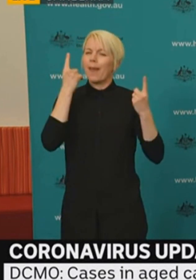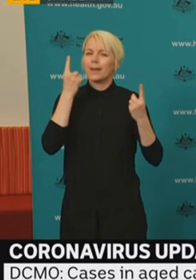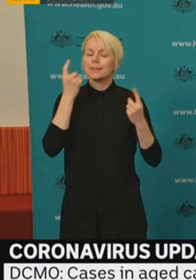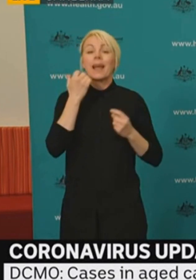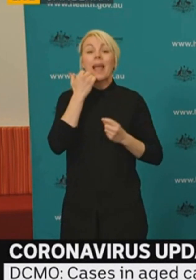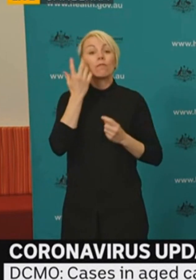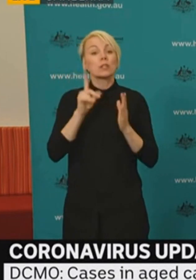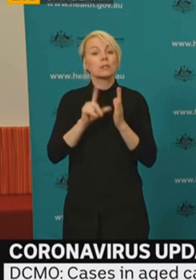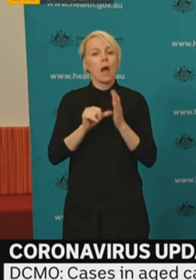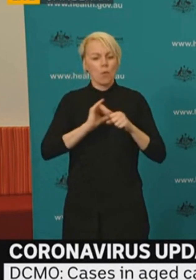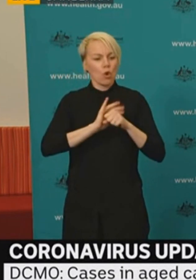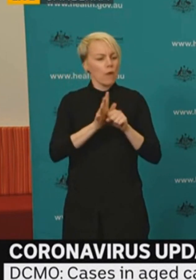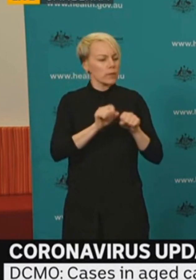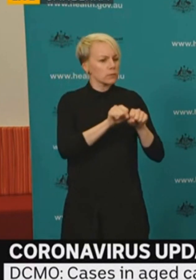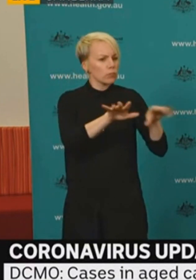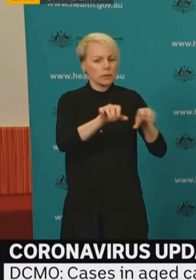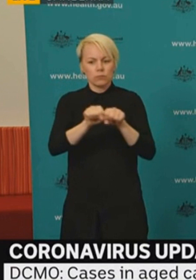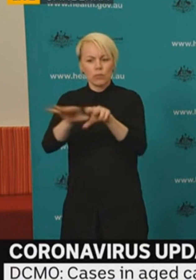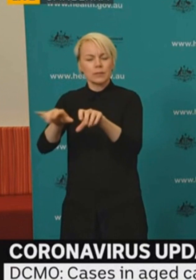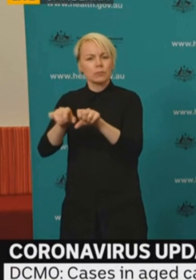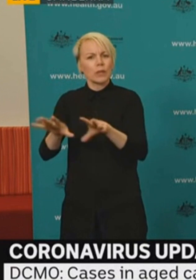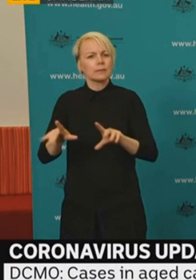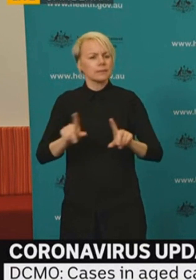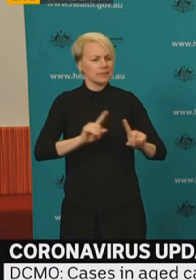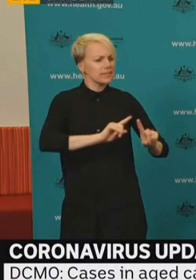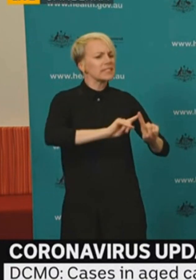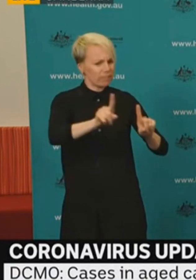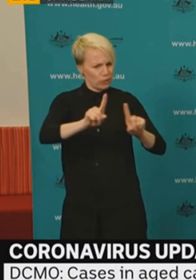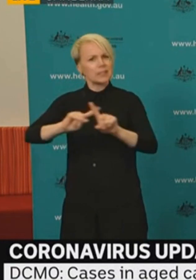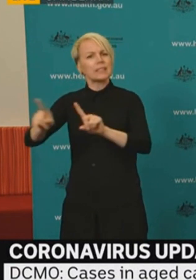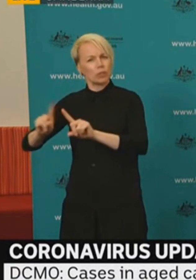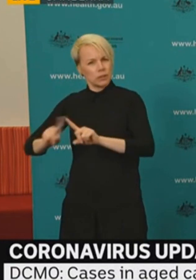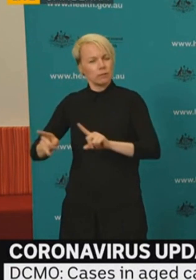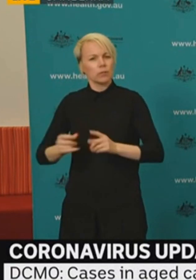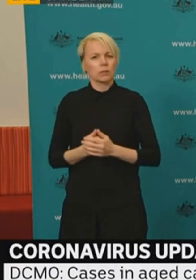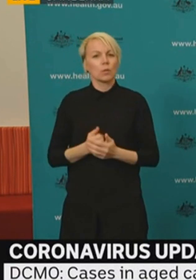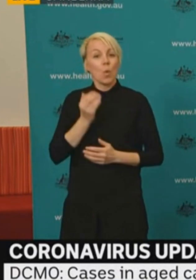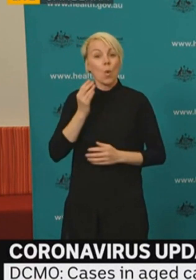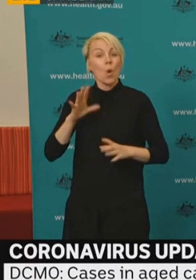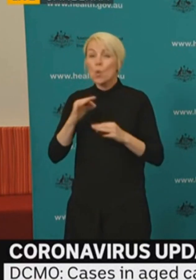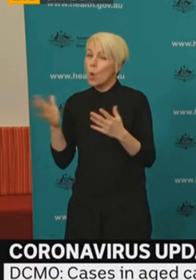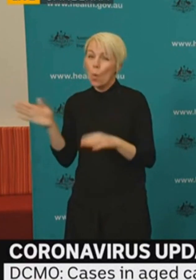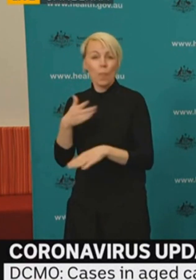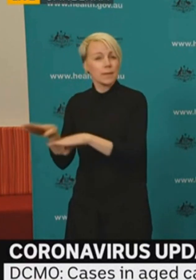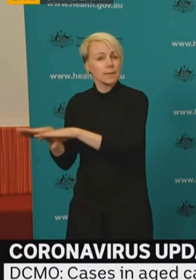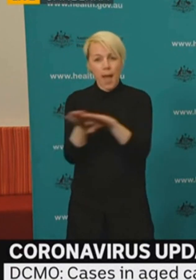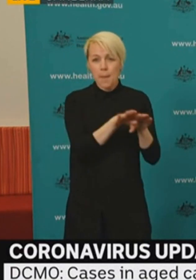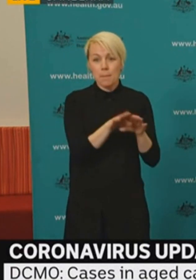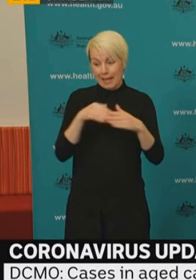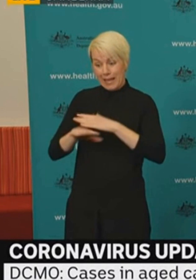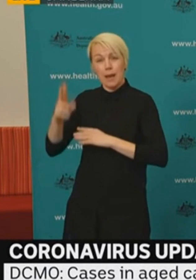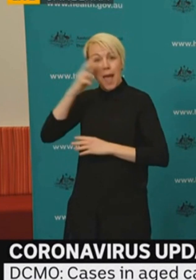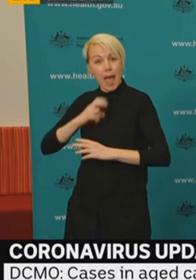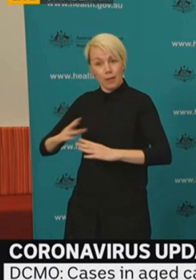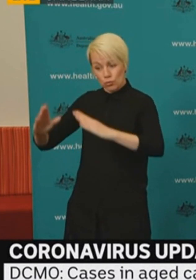is different with regards to COVID-19, that it affects different facilities in different sort of ways when we're talking about aged